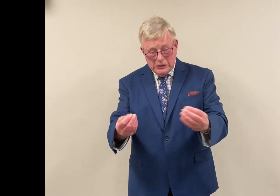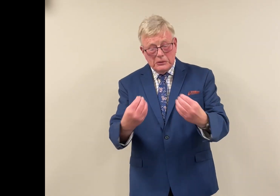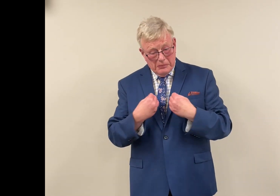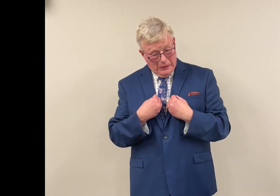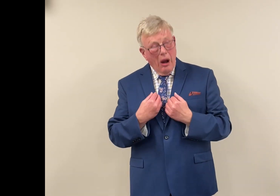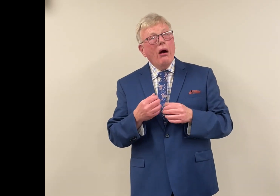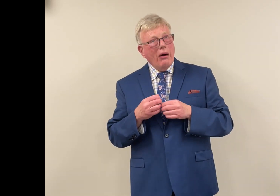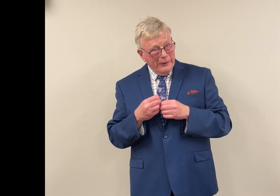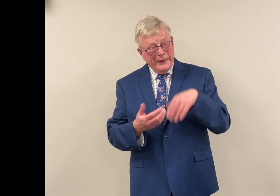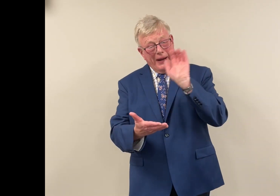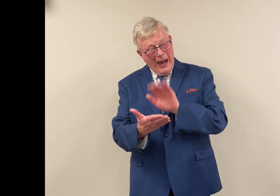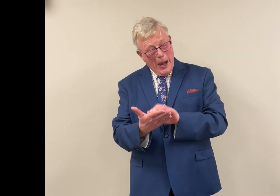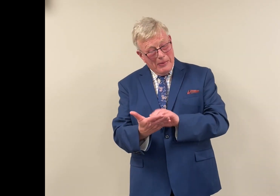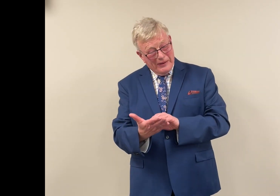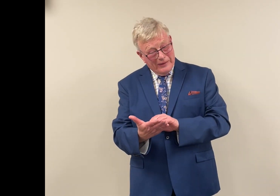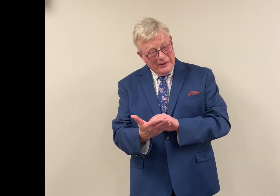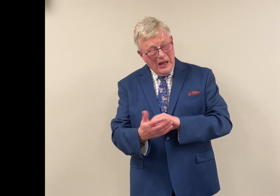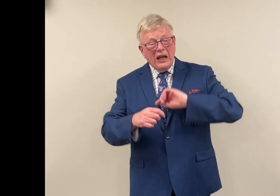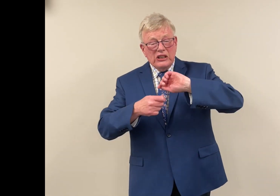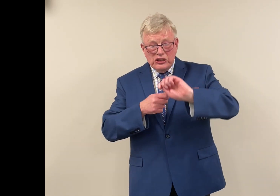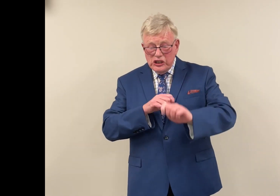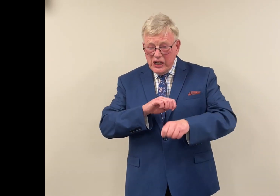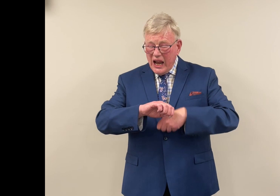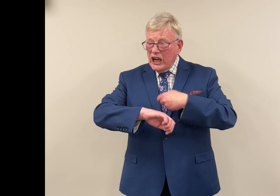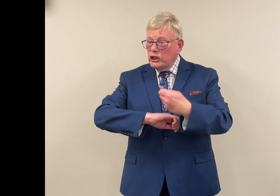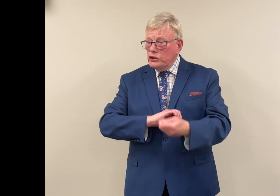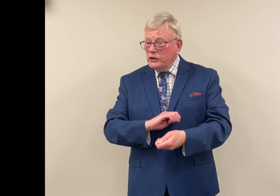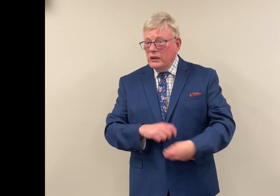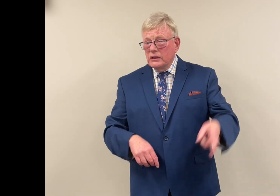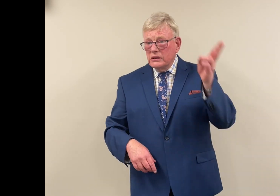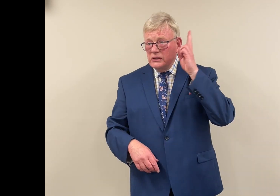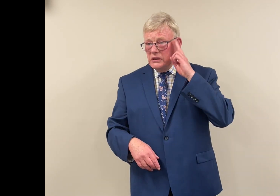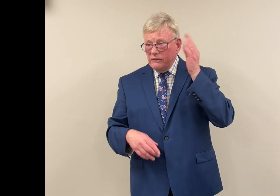My mum taught me about to read the Bible,